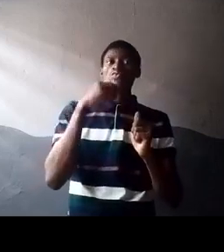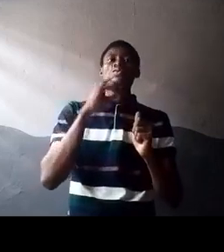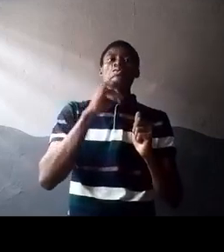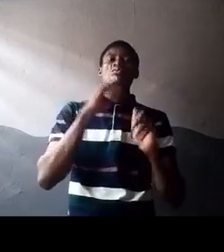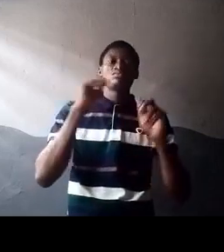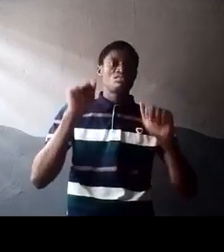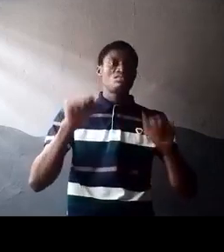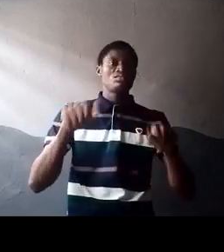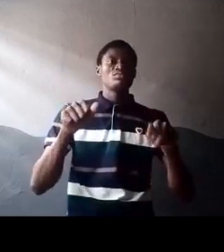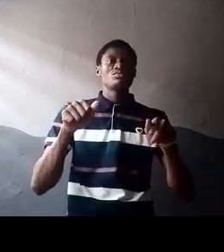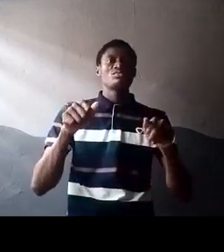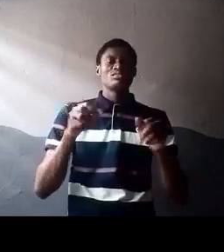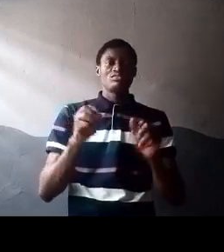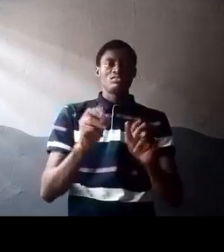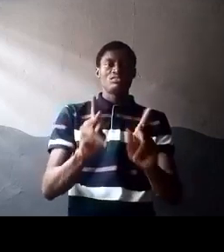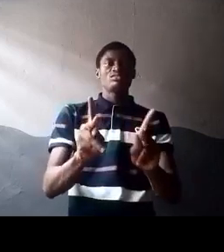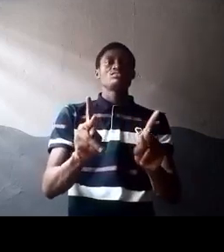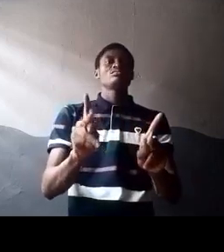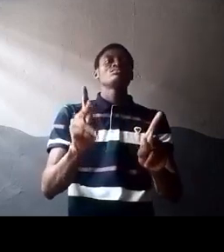get the scholarship.